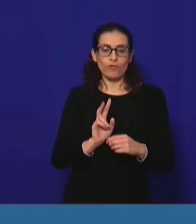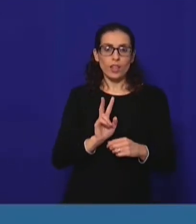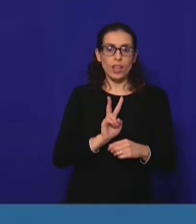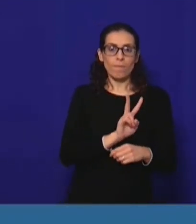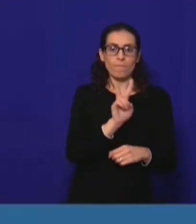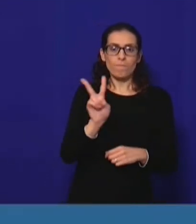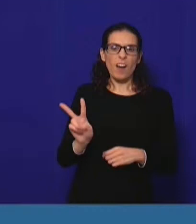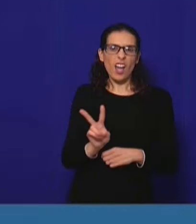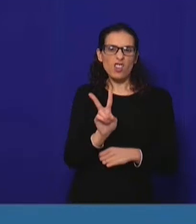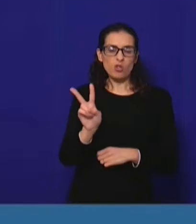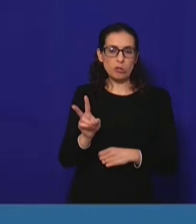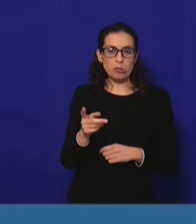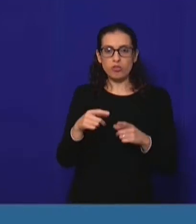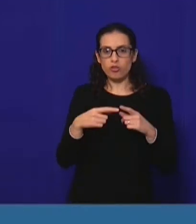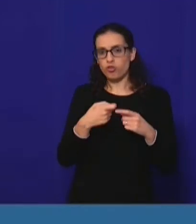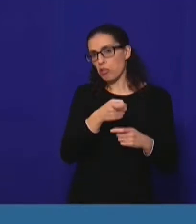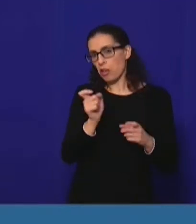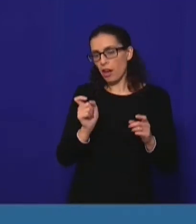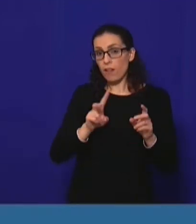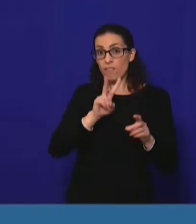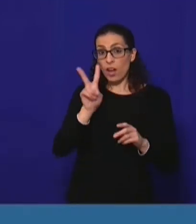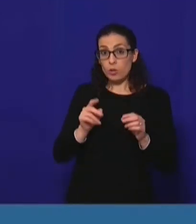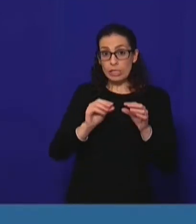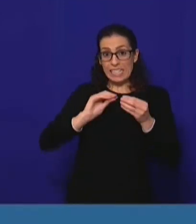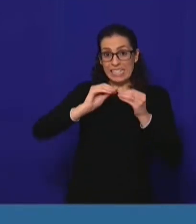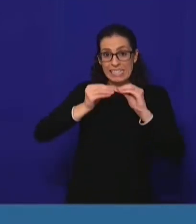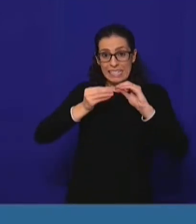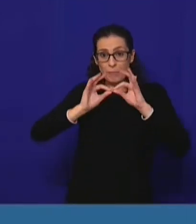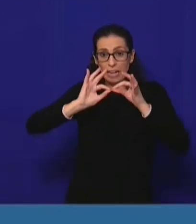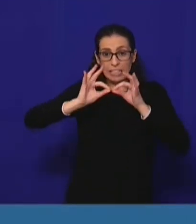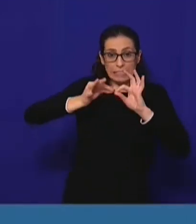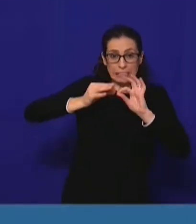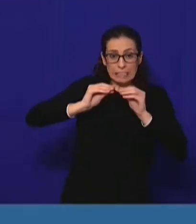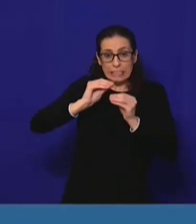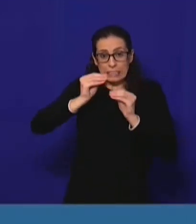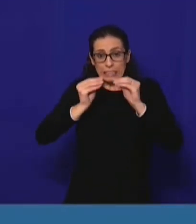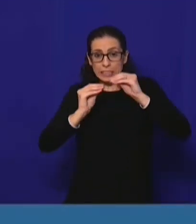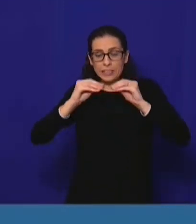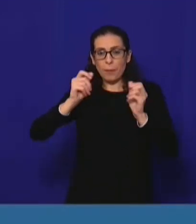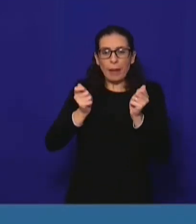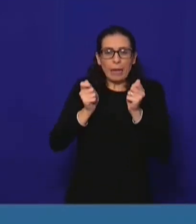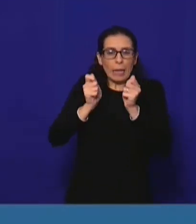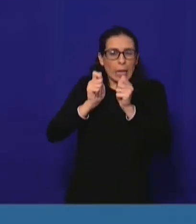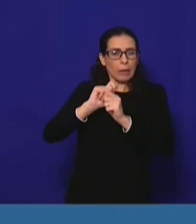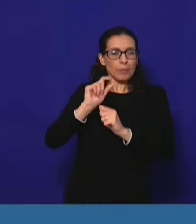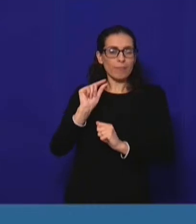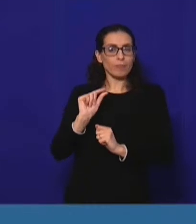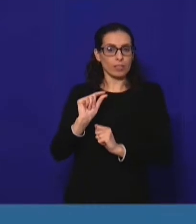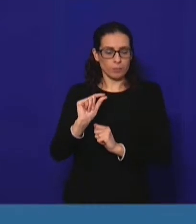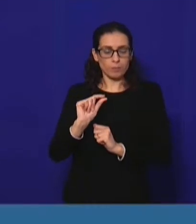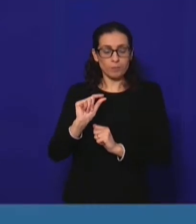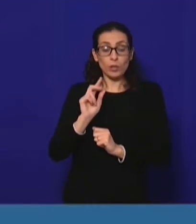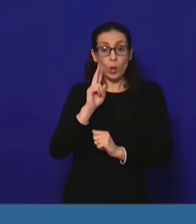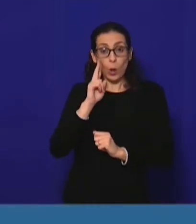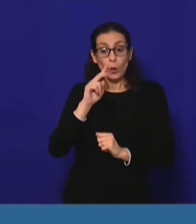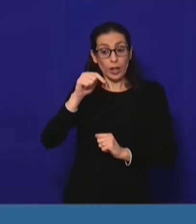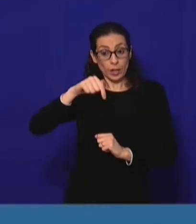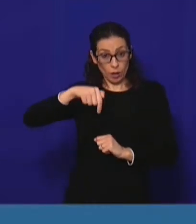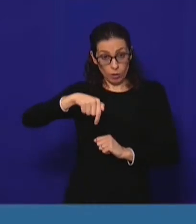dawn il-genetic mutations tal-viruses fejn jinbidlu xi ftit. U anka matul din il-pandemija konna qegħdin naraw